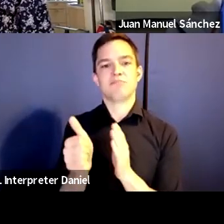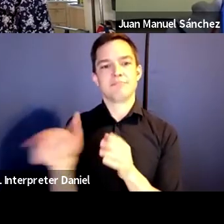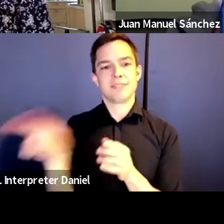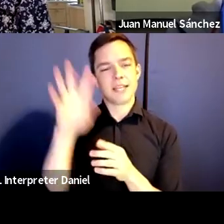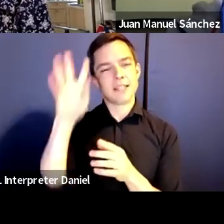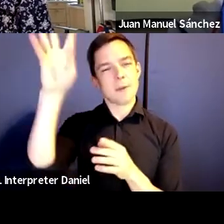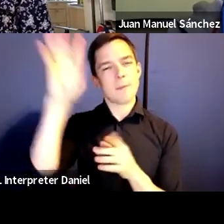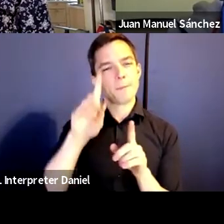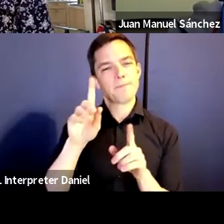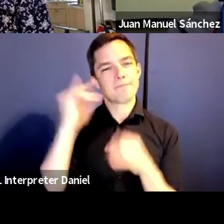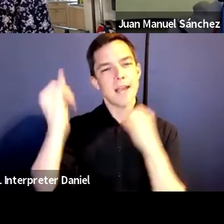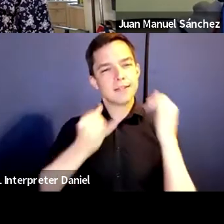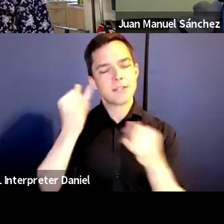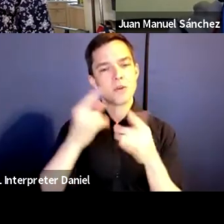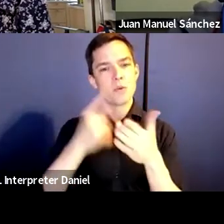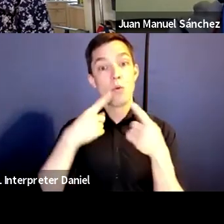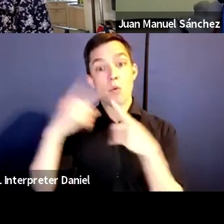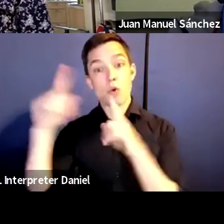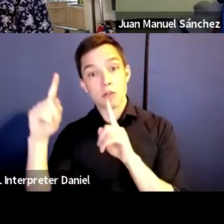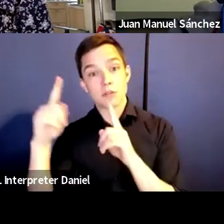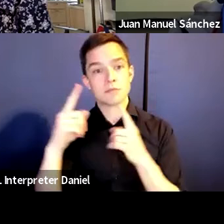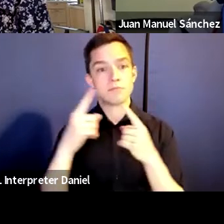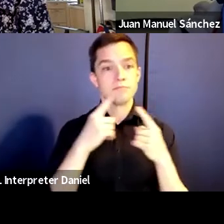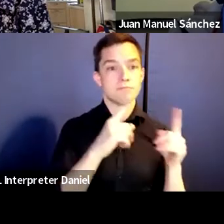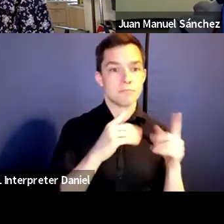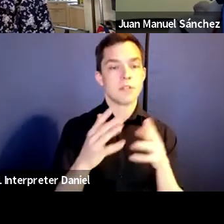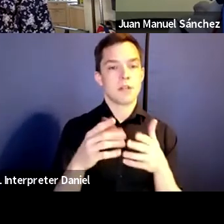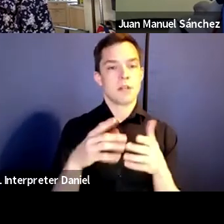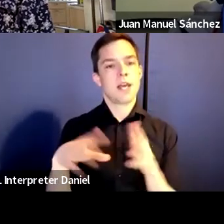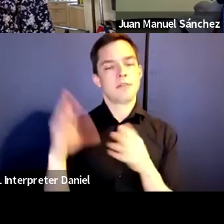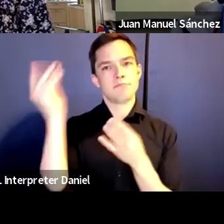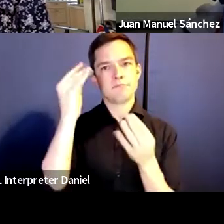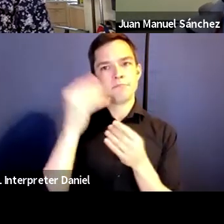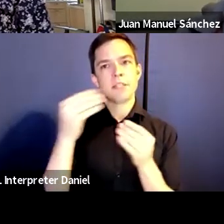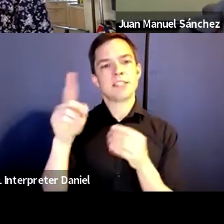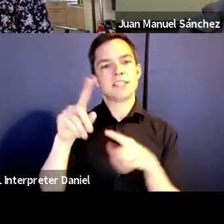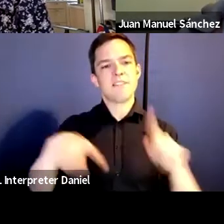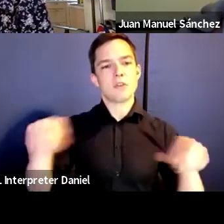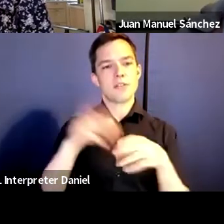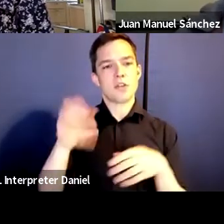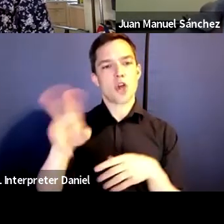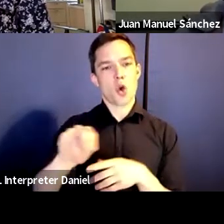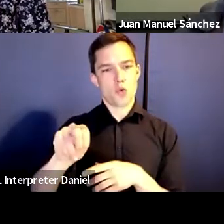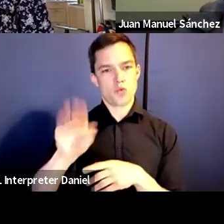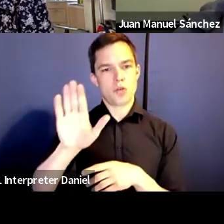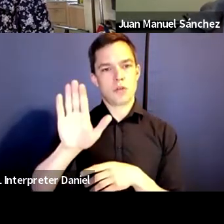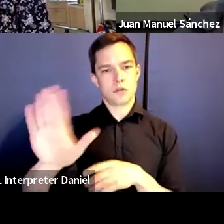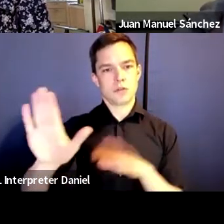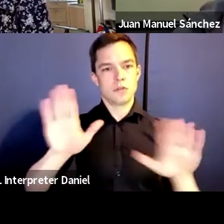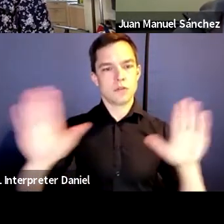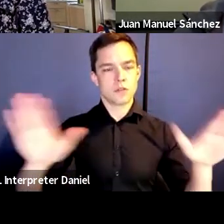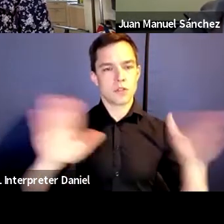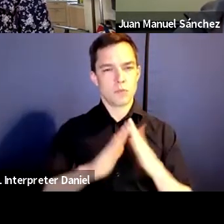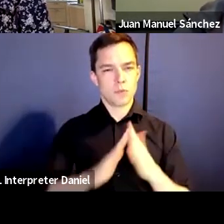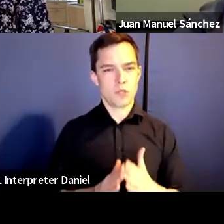up with the ideas about what can work, and to reflect the diversity in their own communities. And I would say that that's